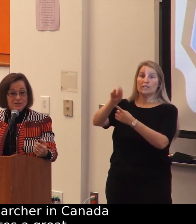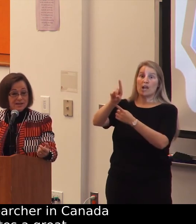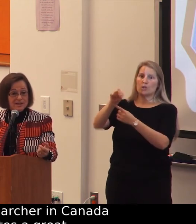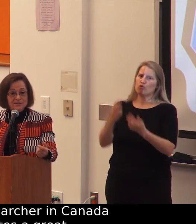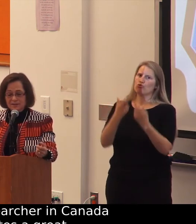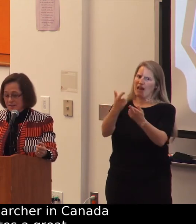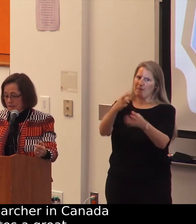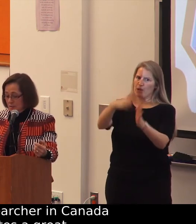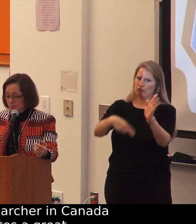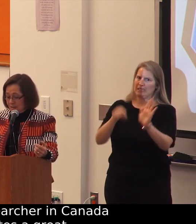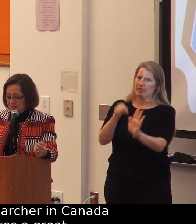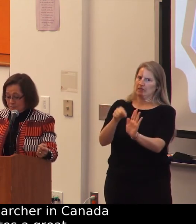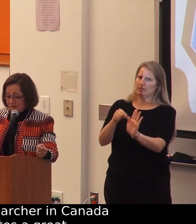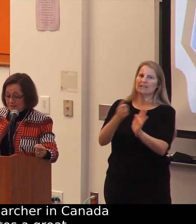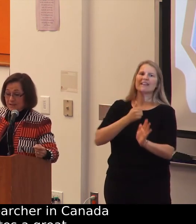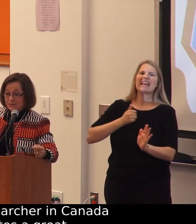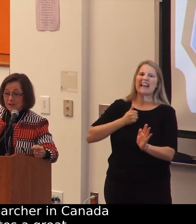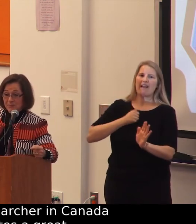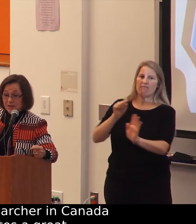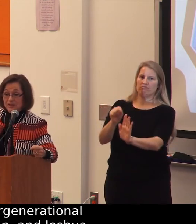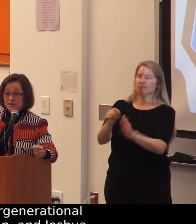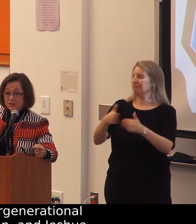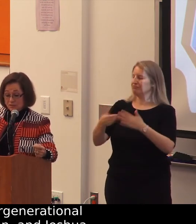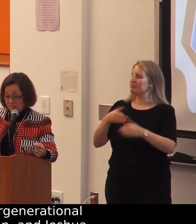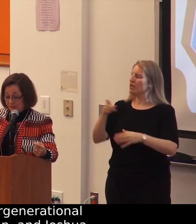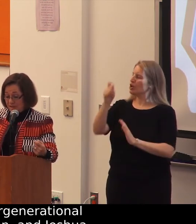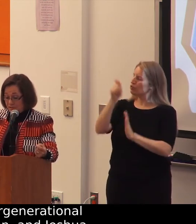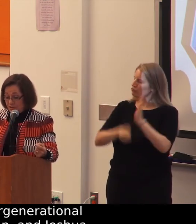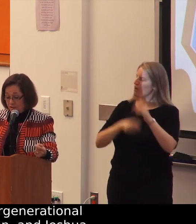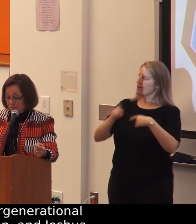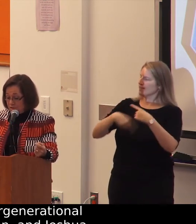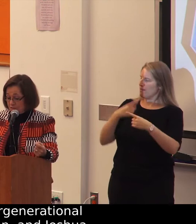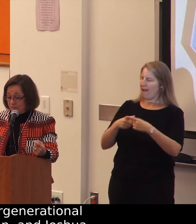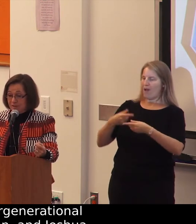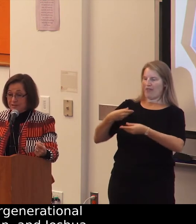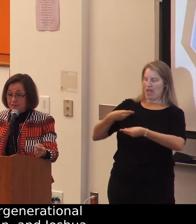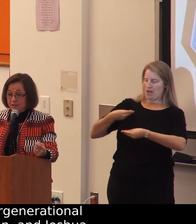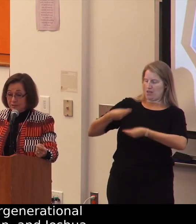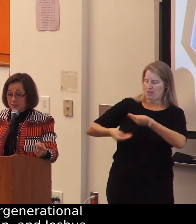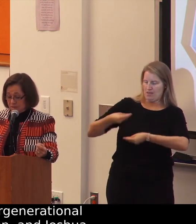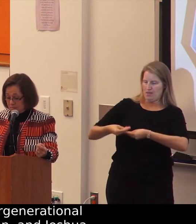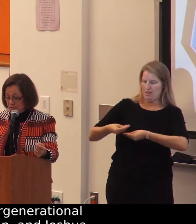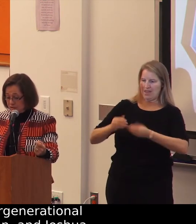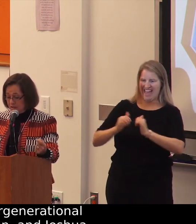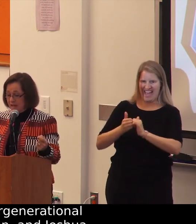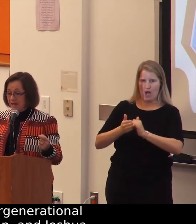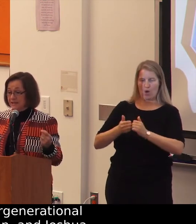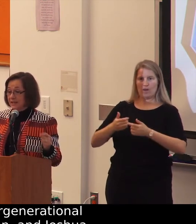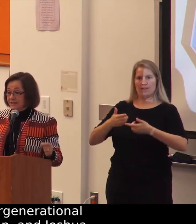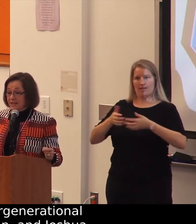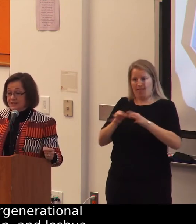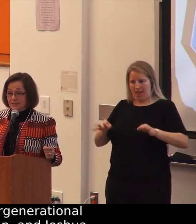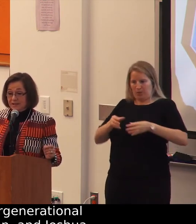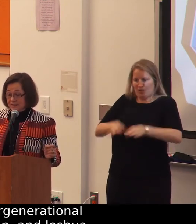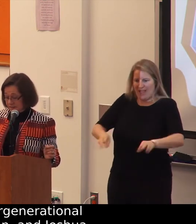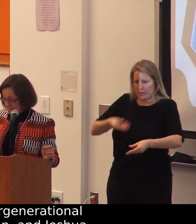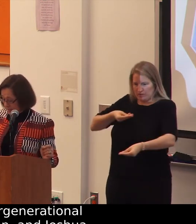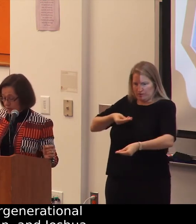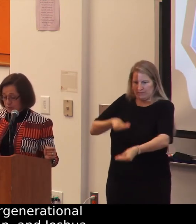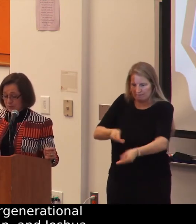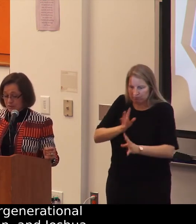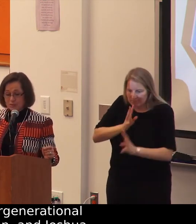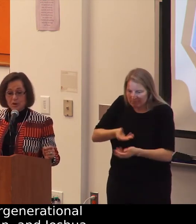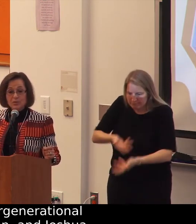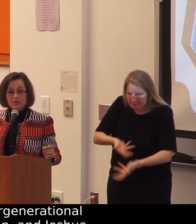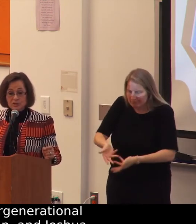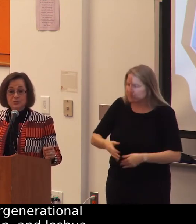researcher who's in Canada, who writes a great deal about issues about intergenerational transmission. And